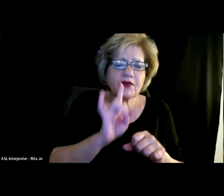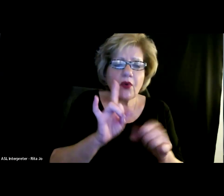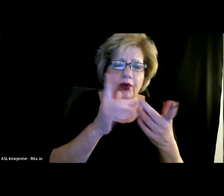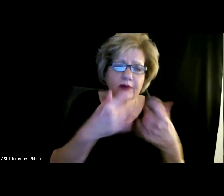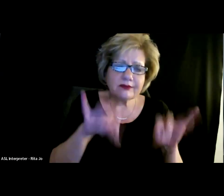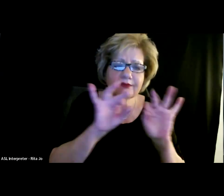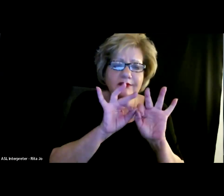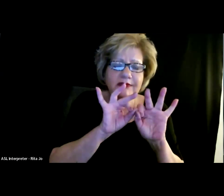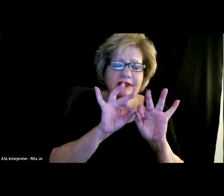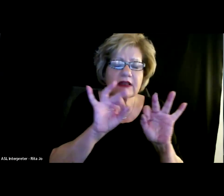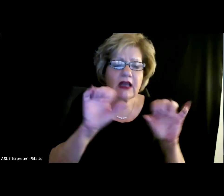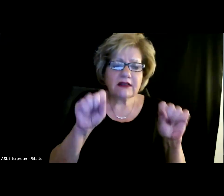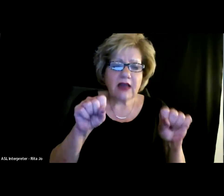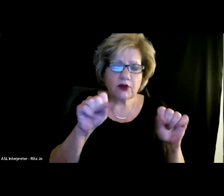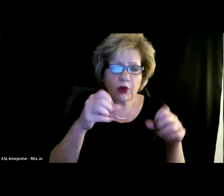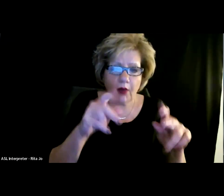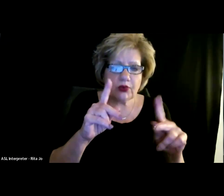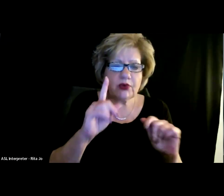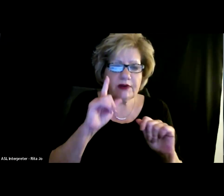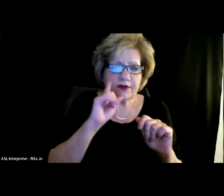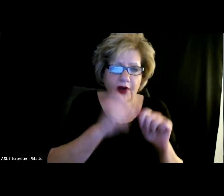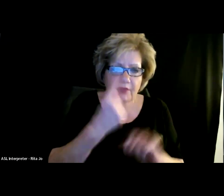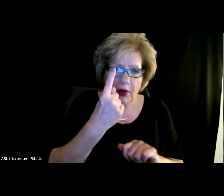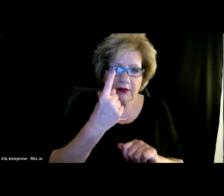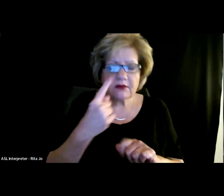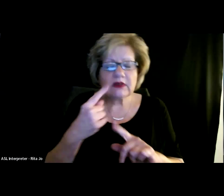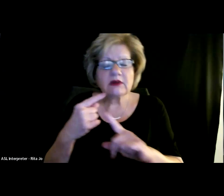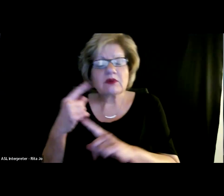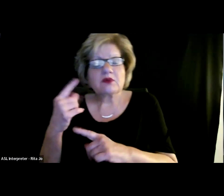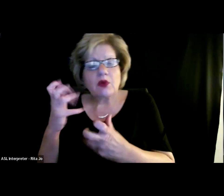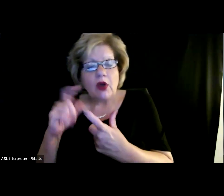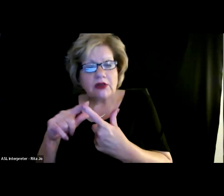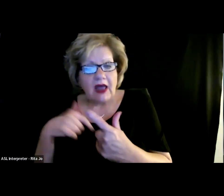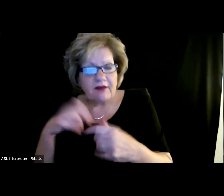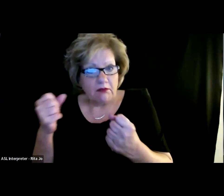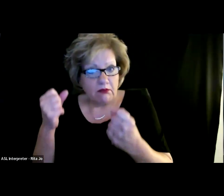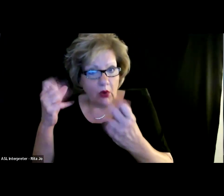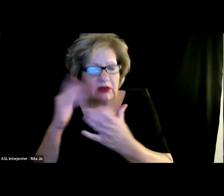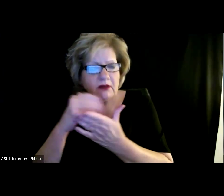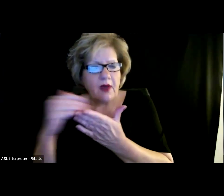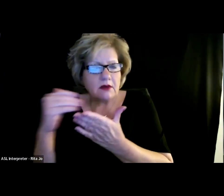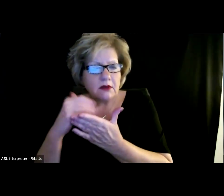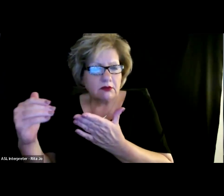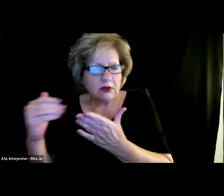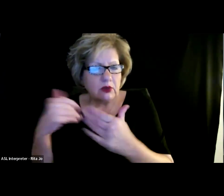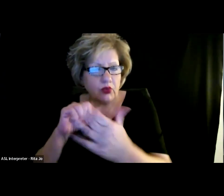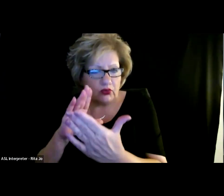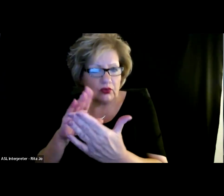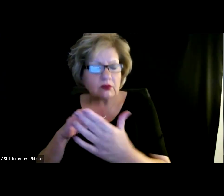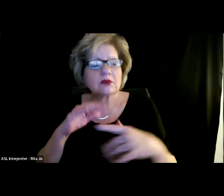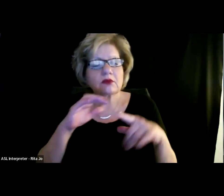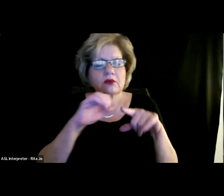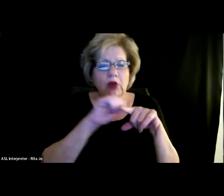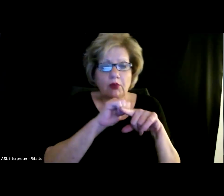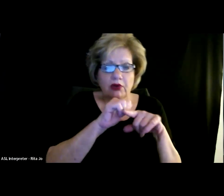everyone. One of the key takeaways from today's session is the need for a multifaceted approach. Ensuring that apprenticeship programs are